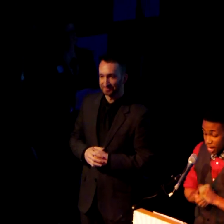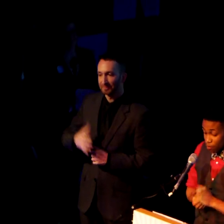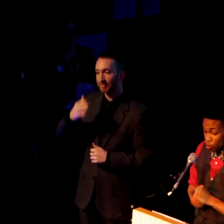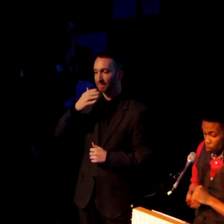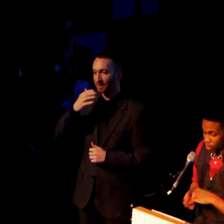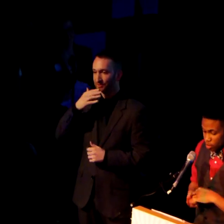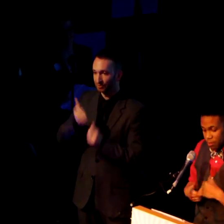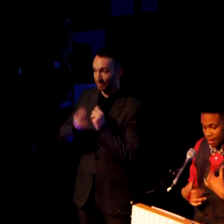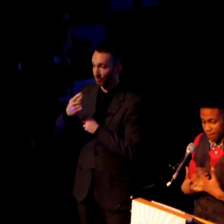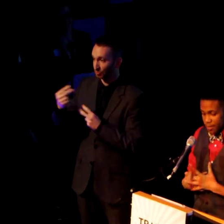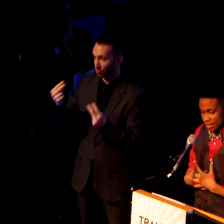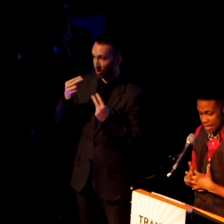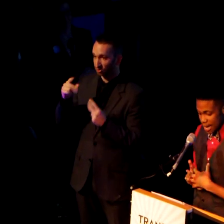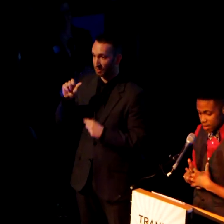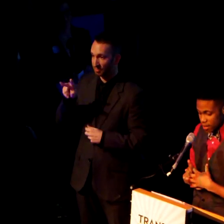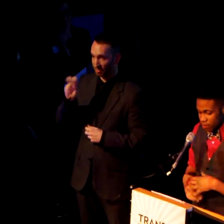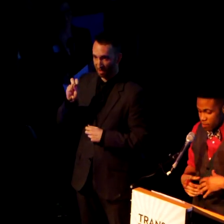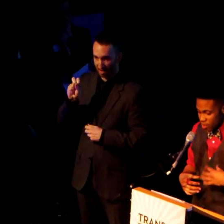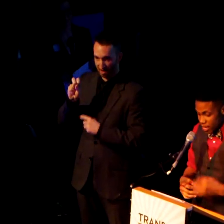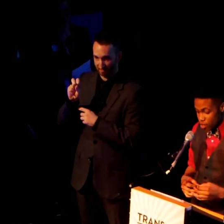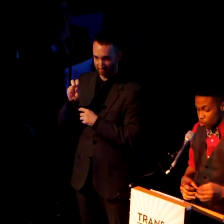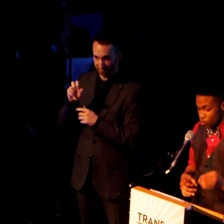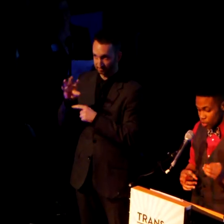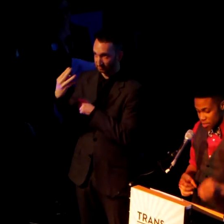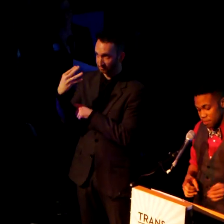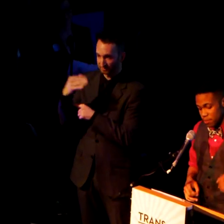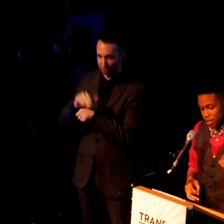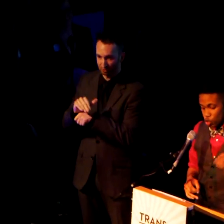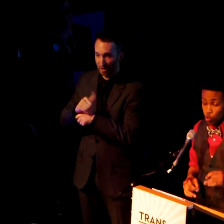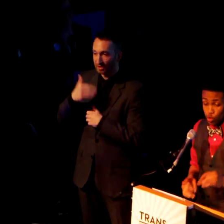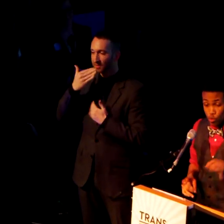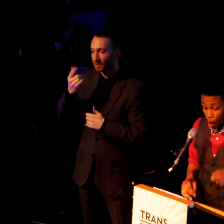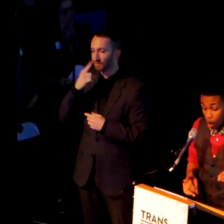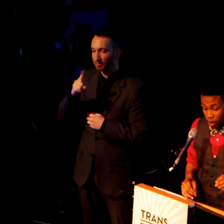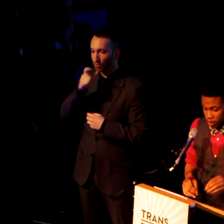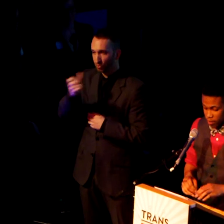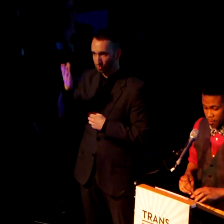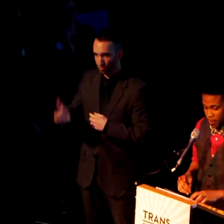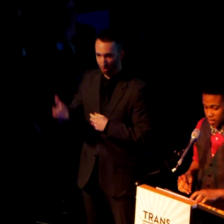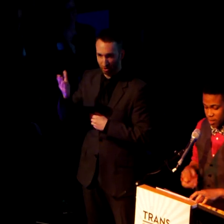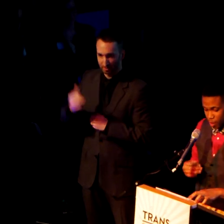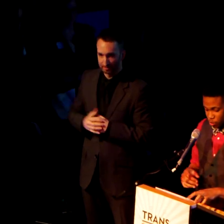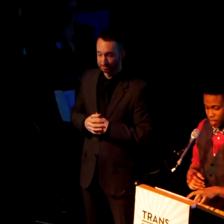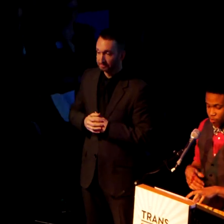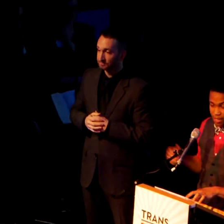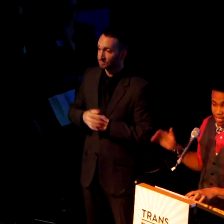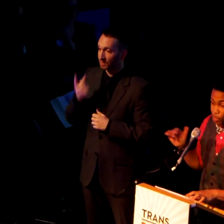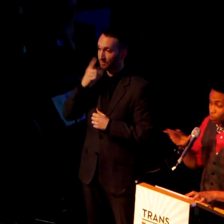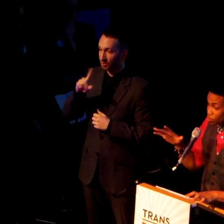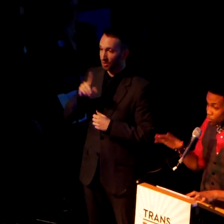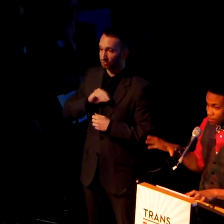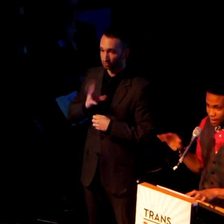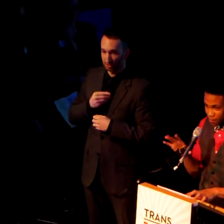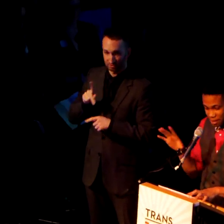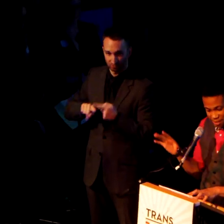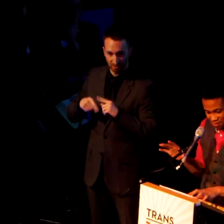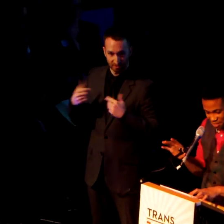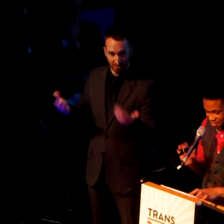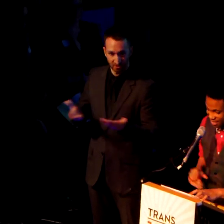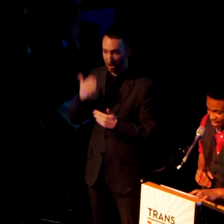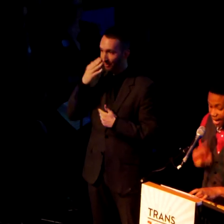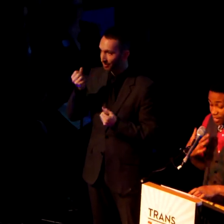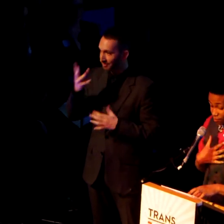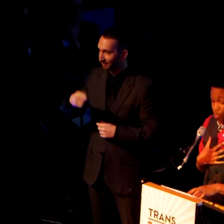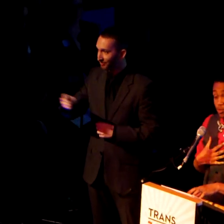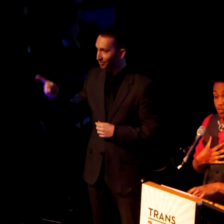And thank you to everyone watching from live feed tonight. Thank you for simply being who you are. To my trans friends in the room, I know many